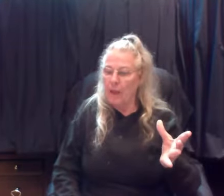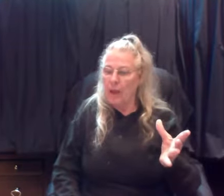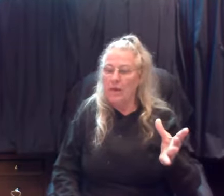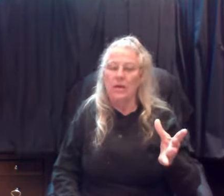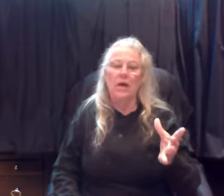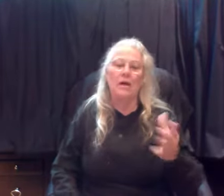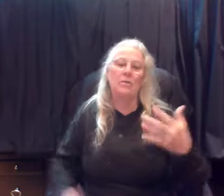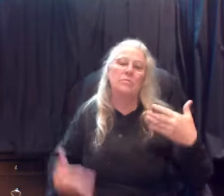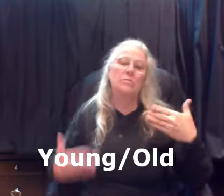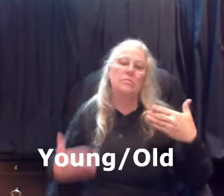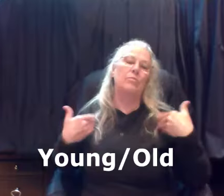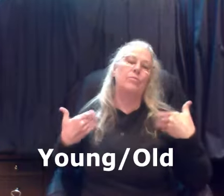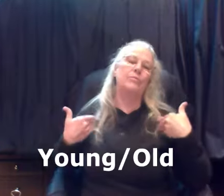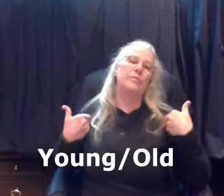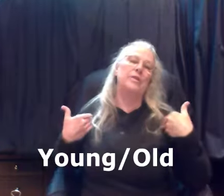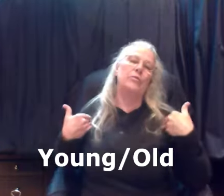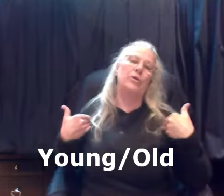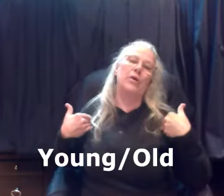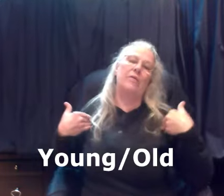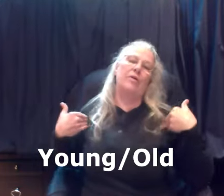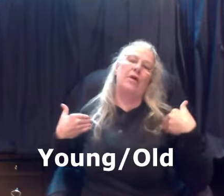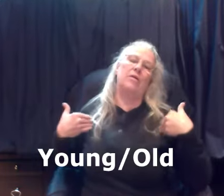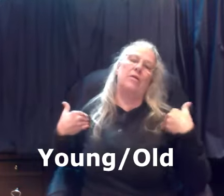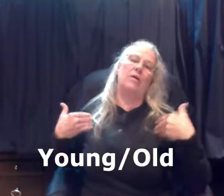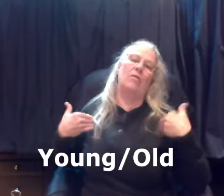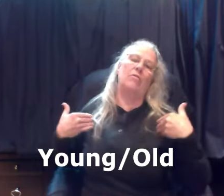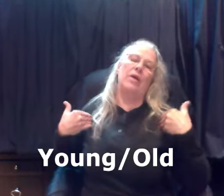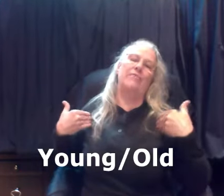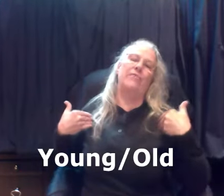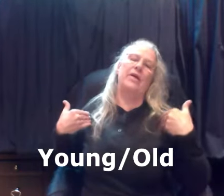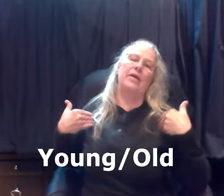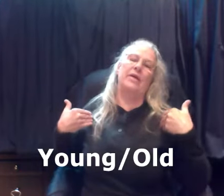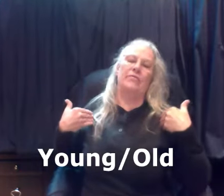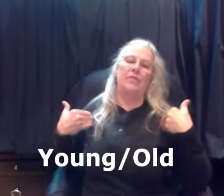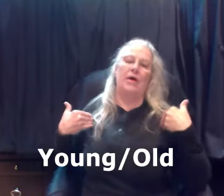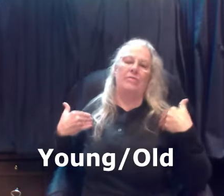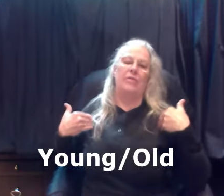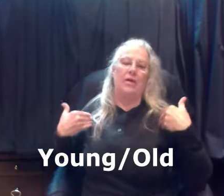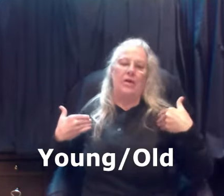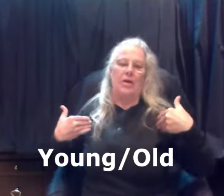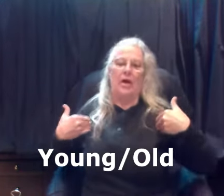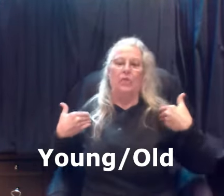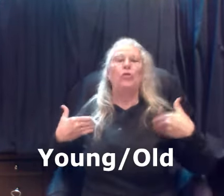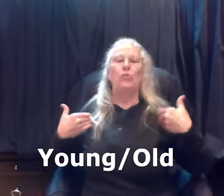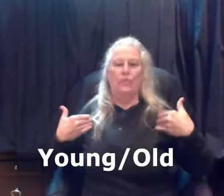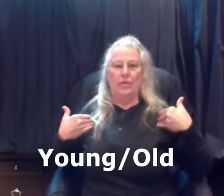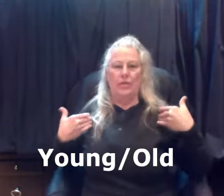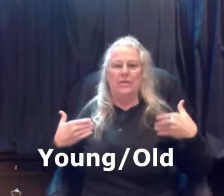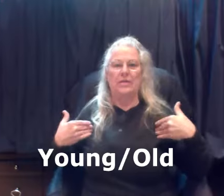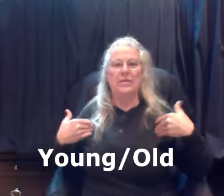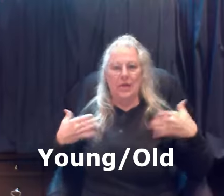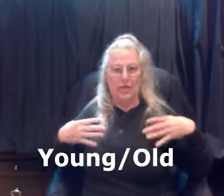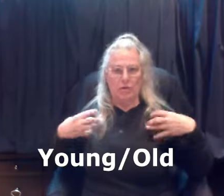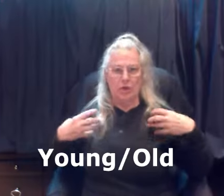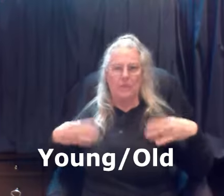Young. And that's where you have that. Oh. That feeling of youthfulness. It's the energy inside